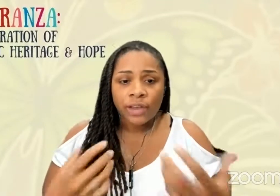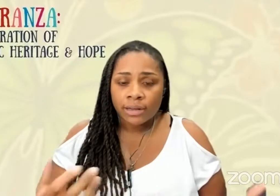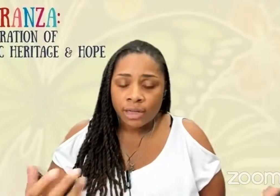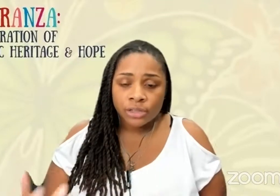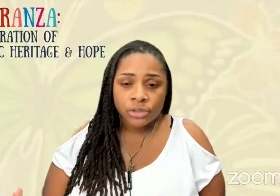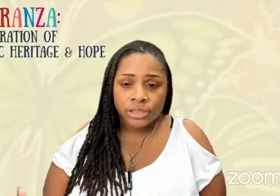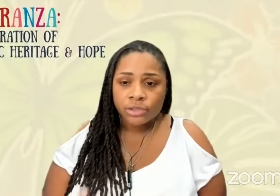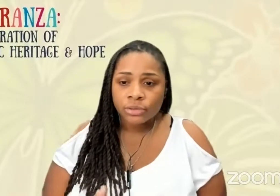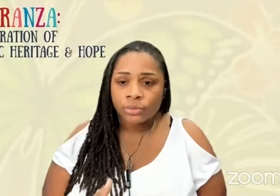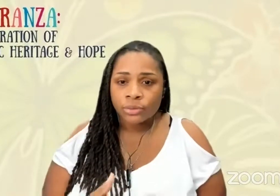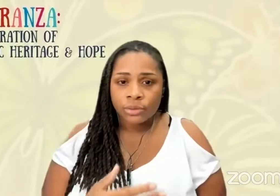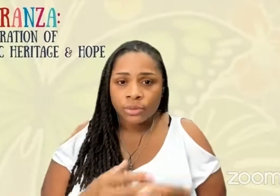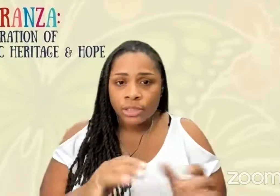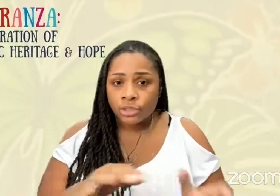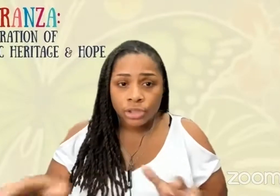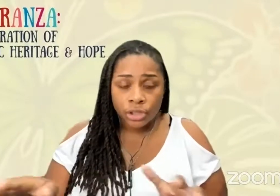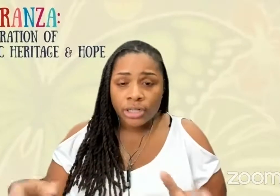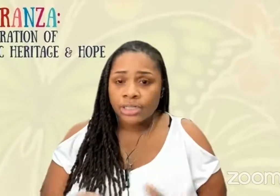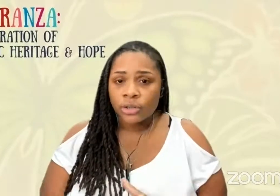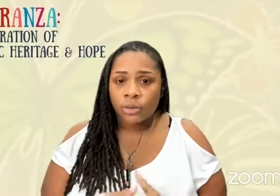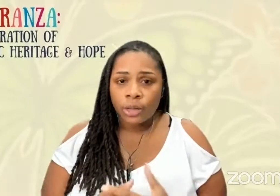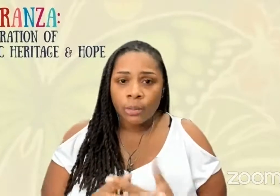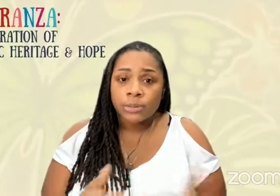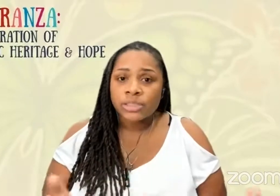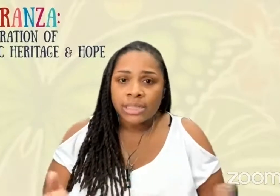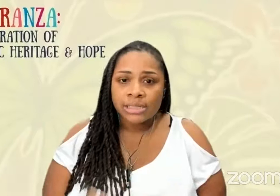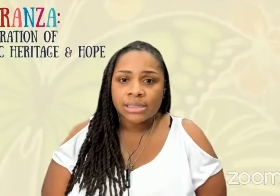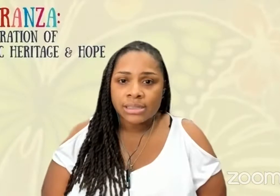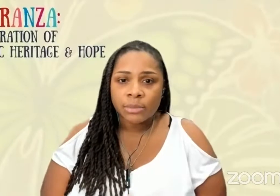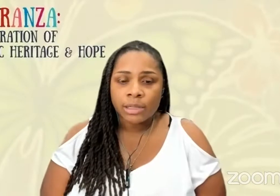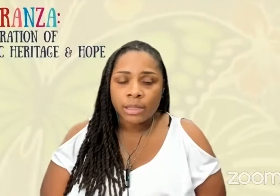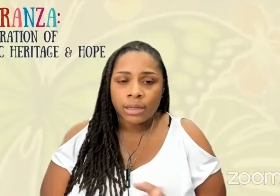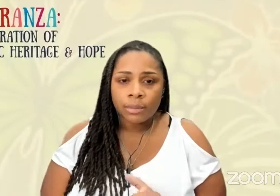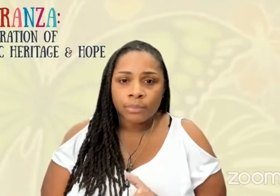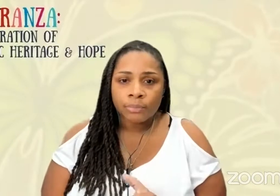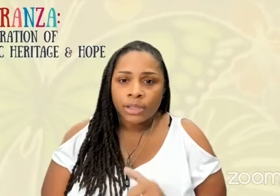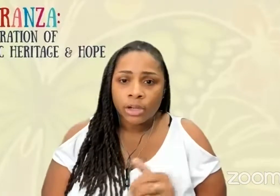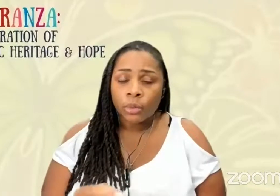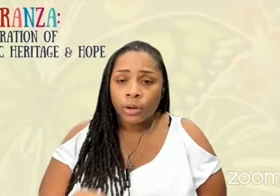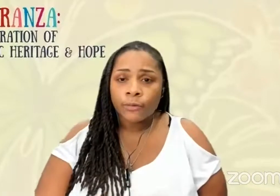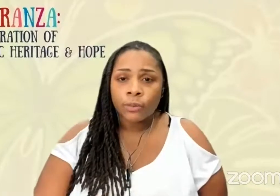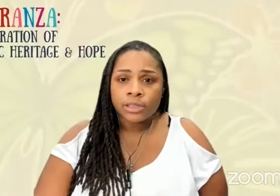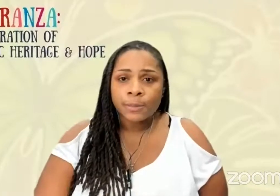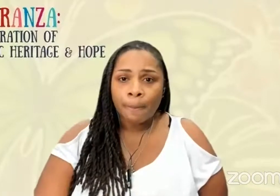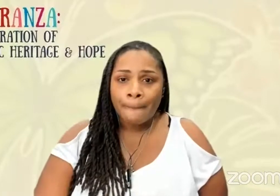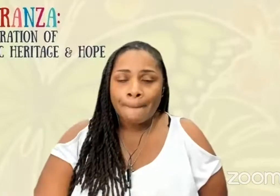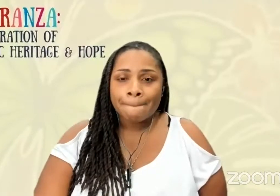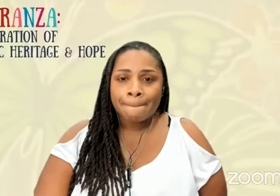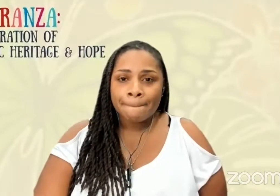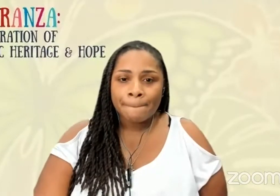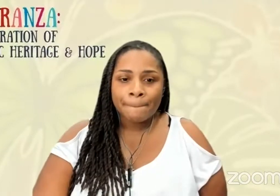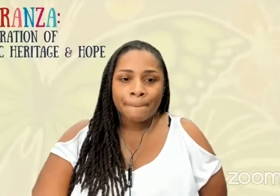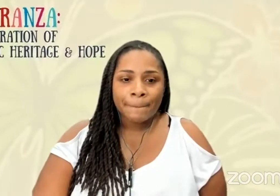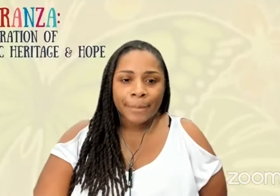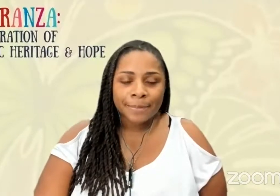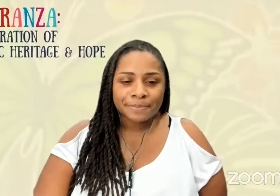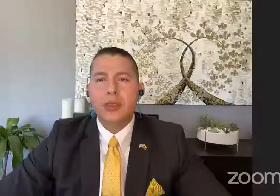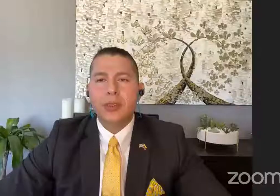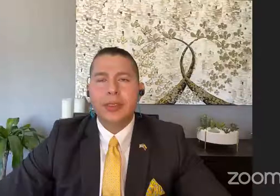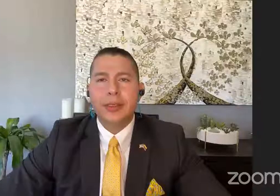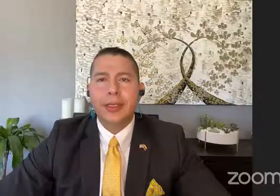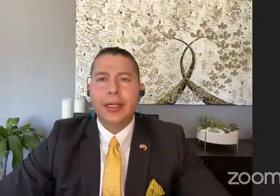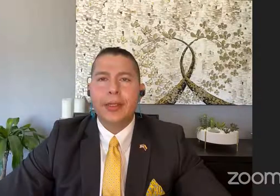Because, you've had an untraditional, journey. So what would you say to some of the younger workforce?